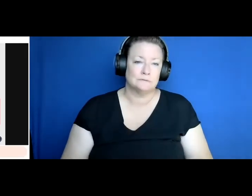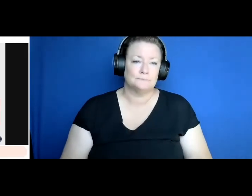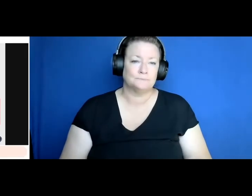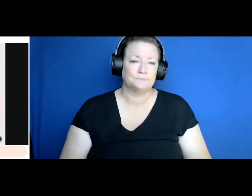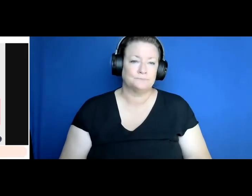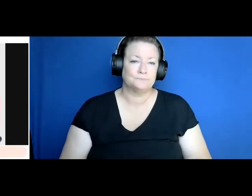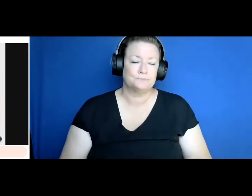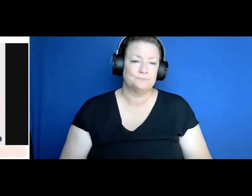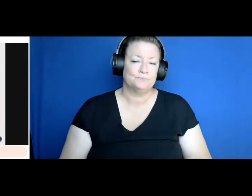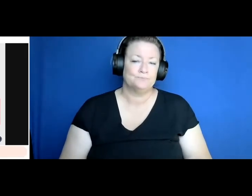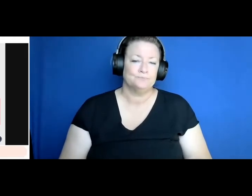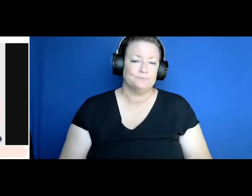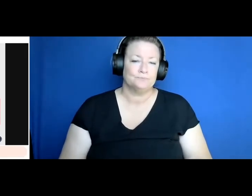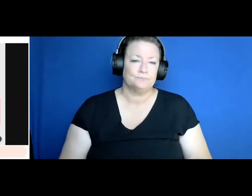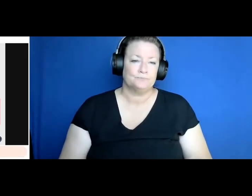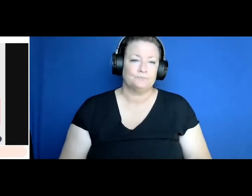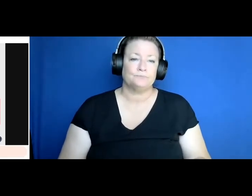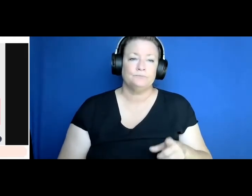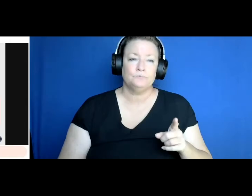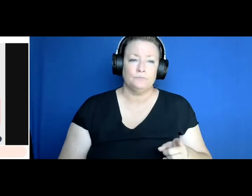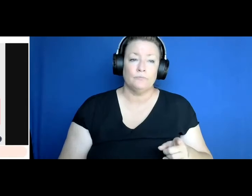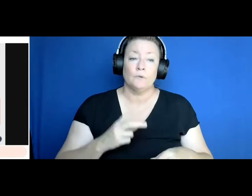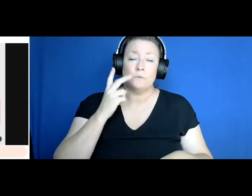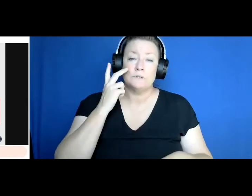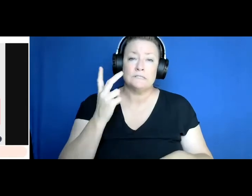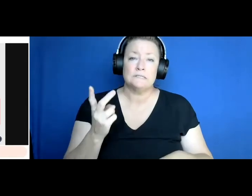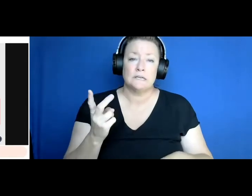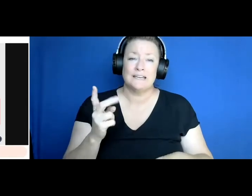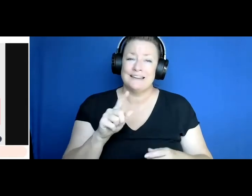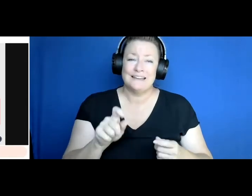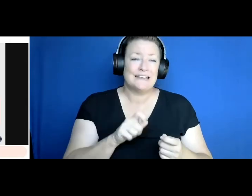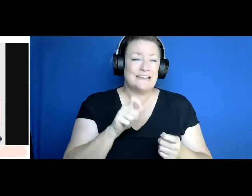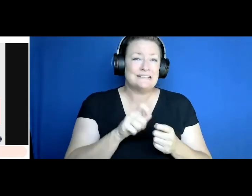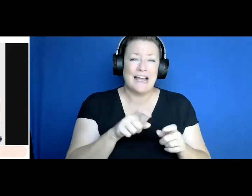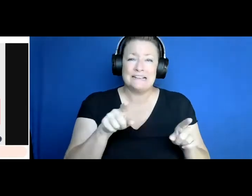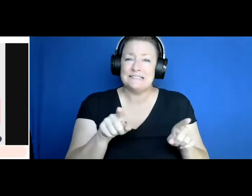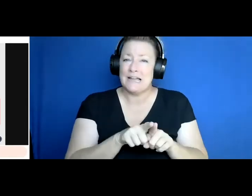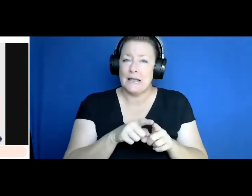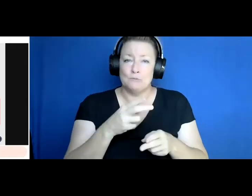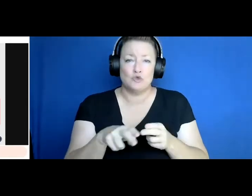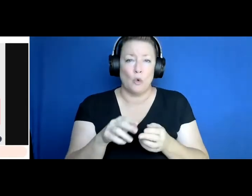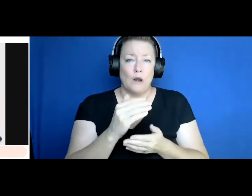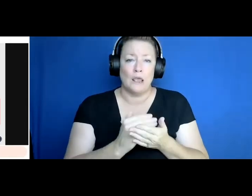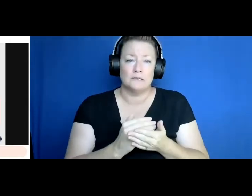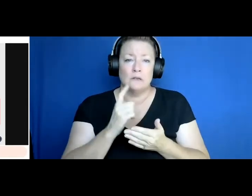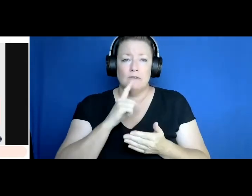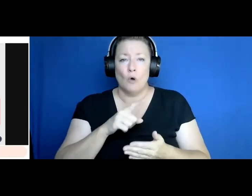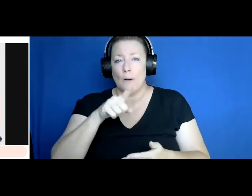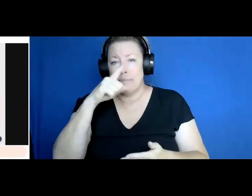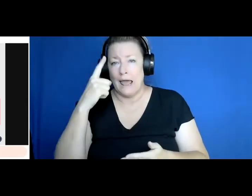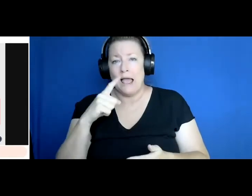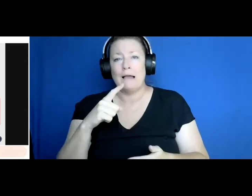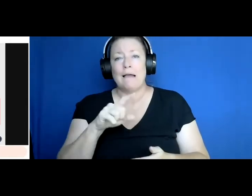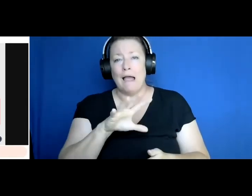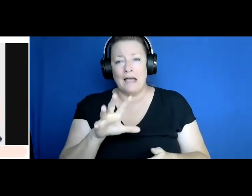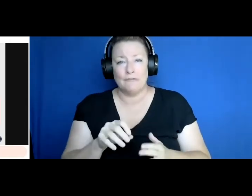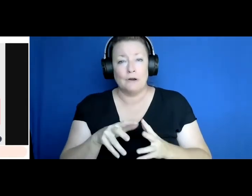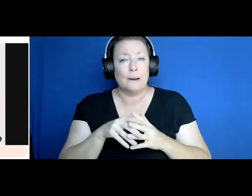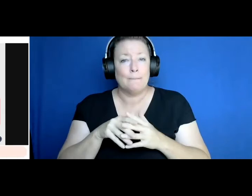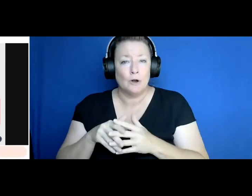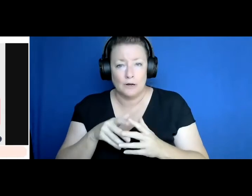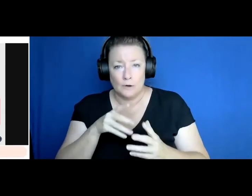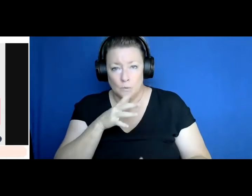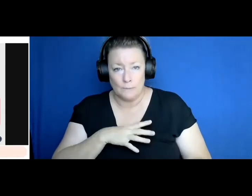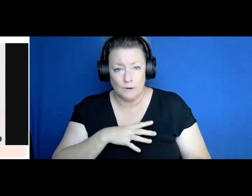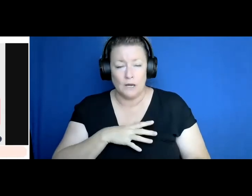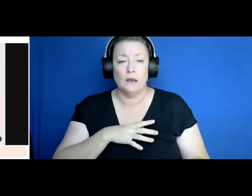So we actually see the exact same shortlist for Black and African American women, where again, it's the inadequate